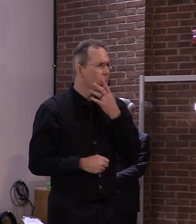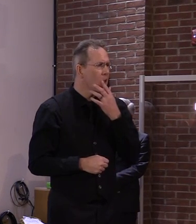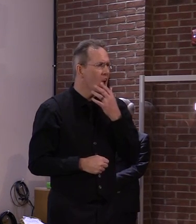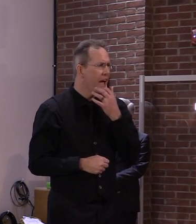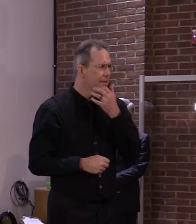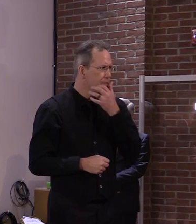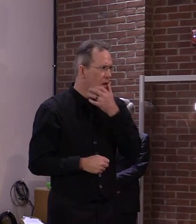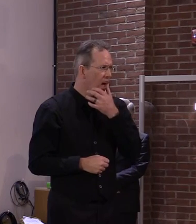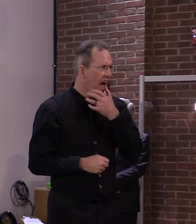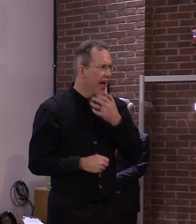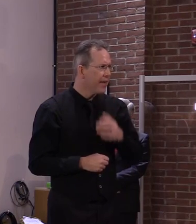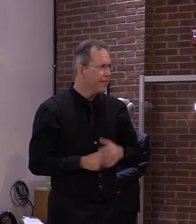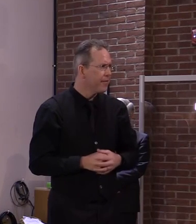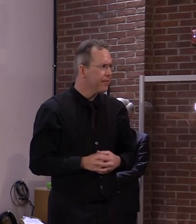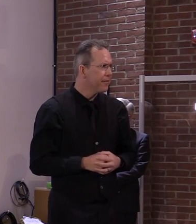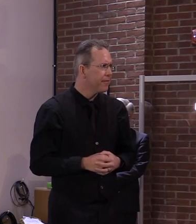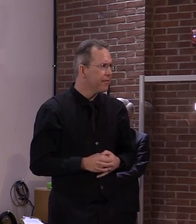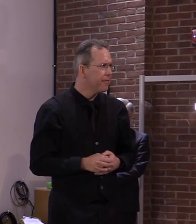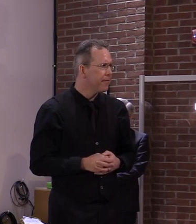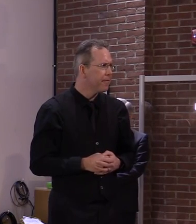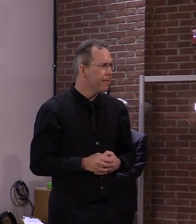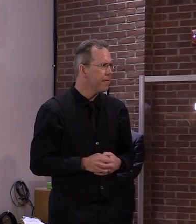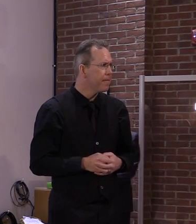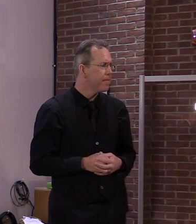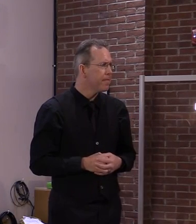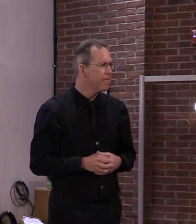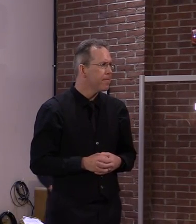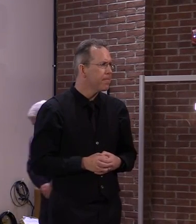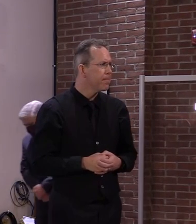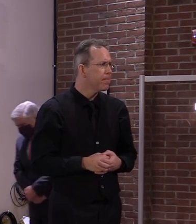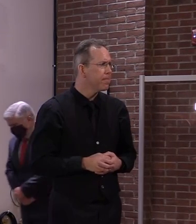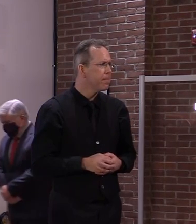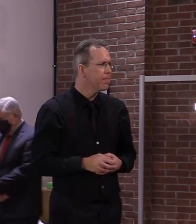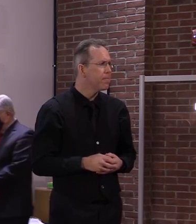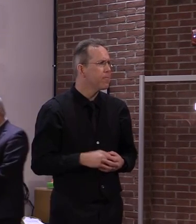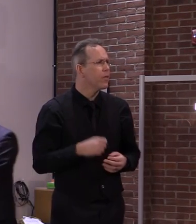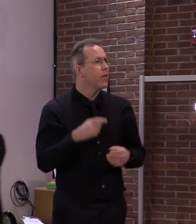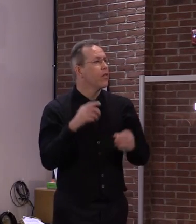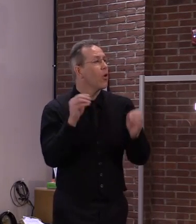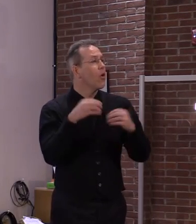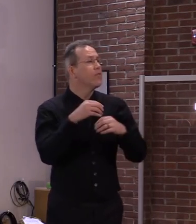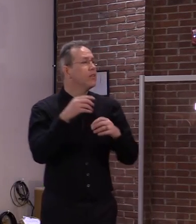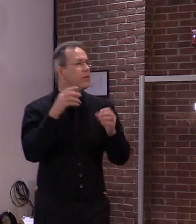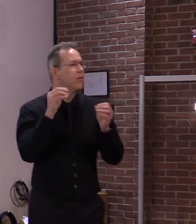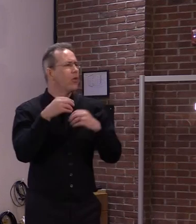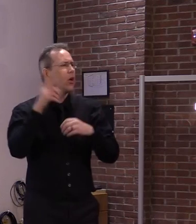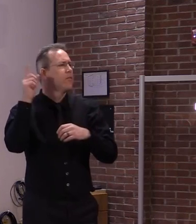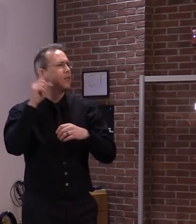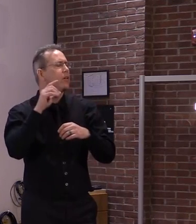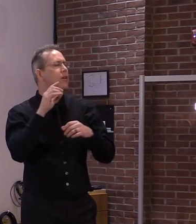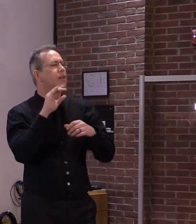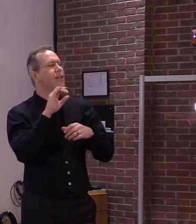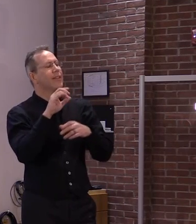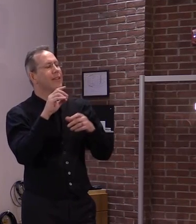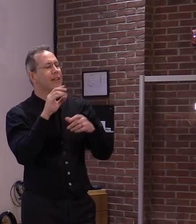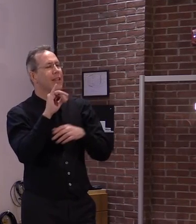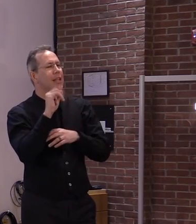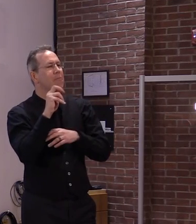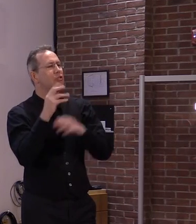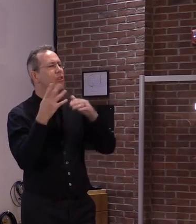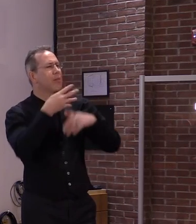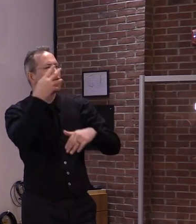to ensure that these jobs, at least 600 or 800 good paying jobs, are going to stay in